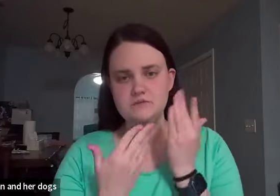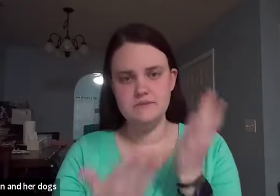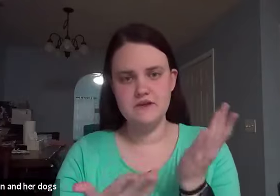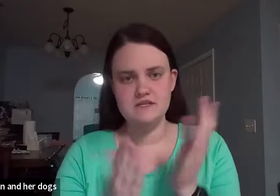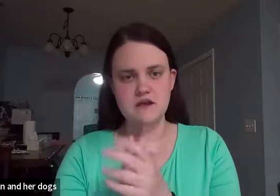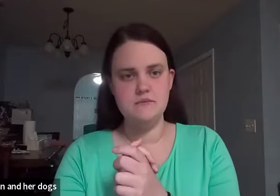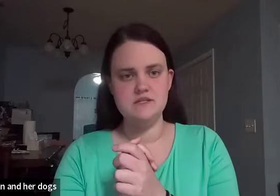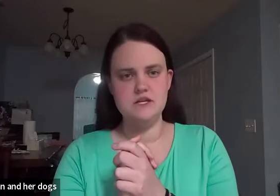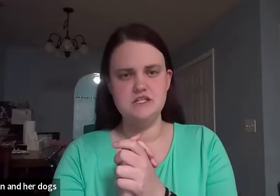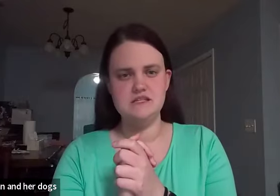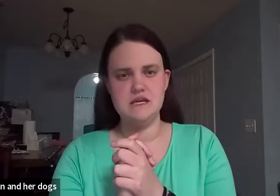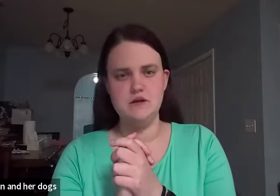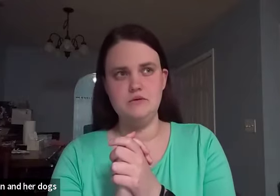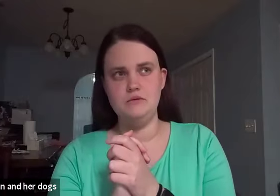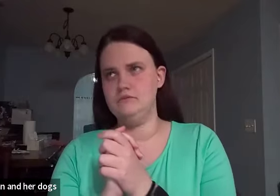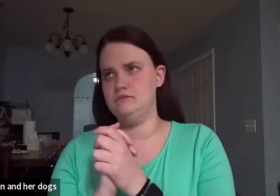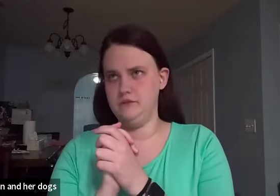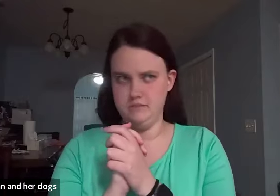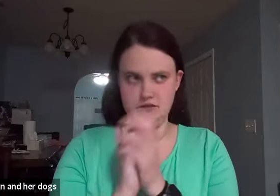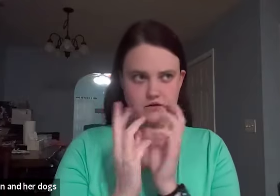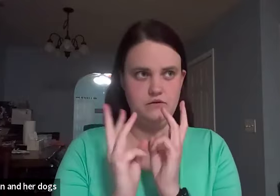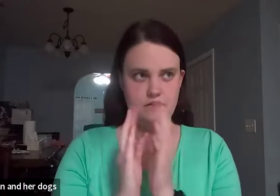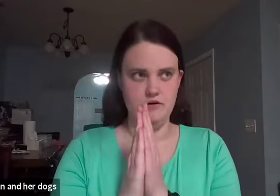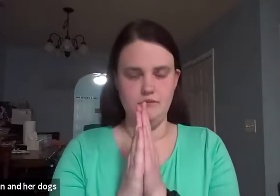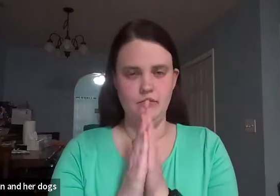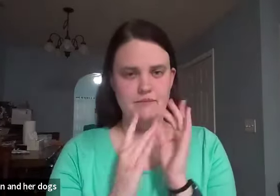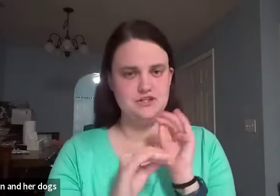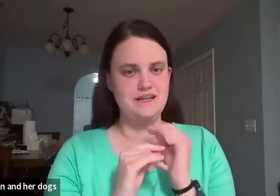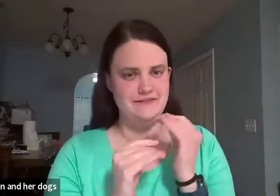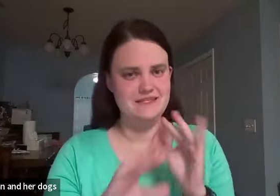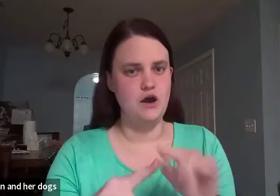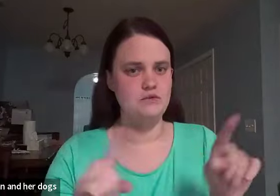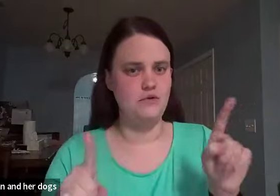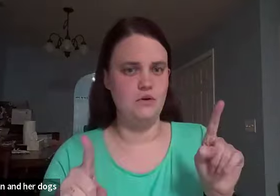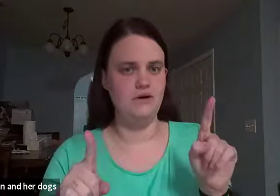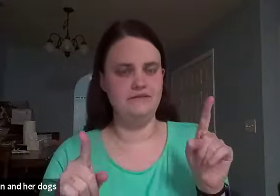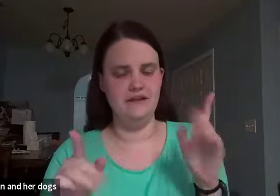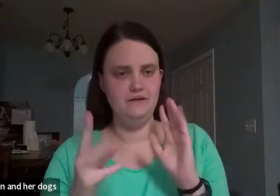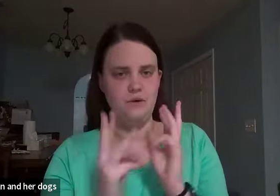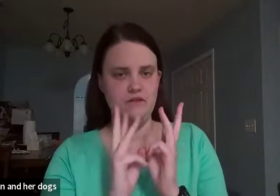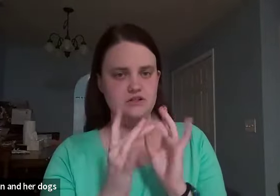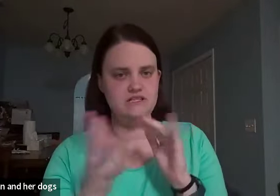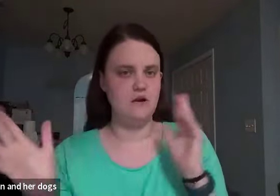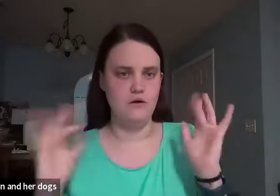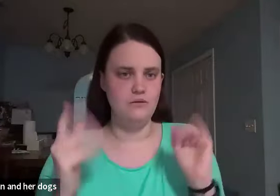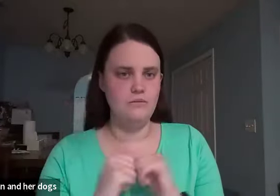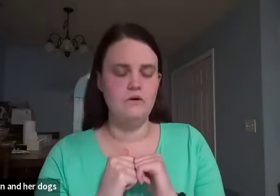wanted to recommend this, especially since I know with it being dark in the weather, I want to make sure I get this out before if any weather starts getting all